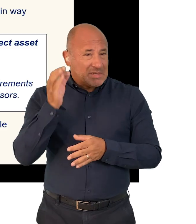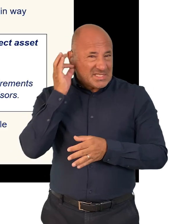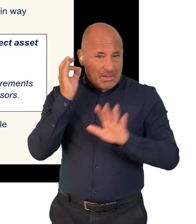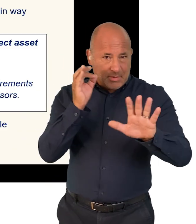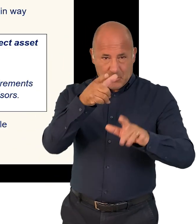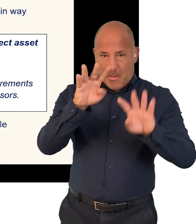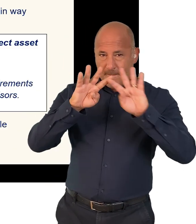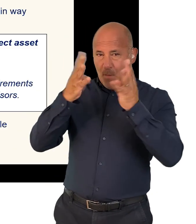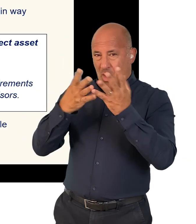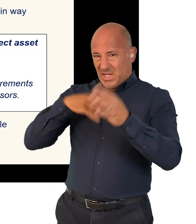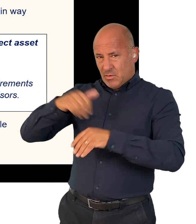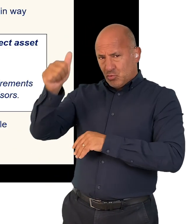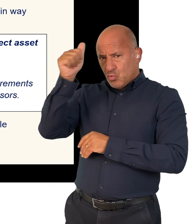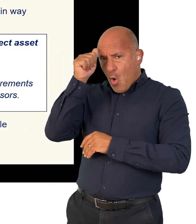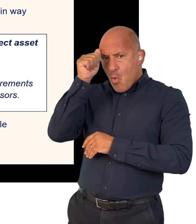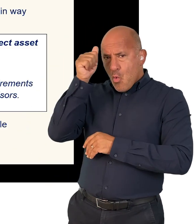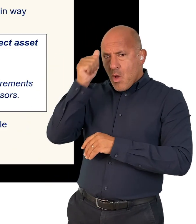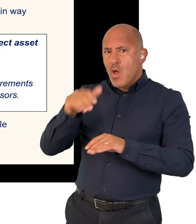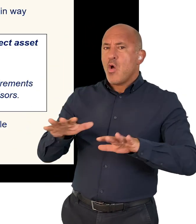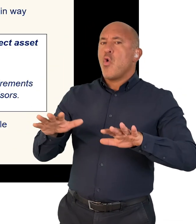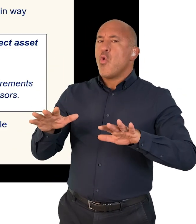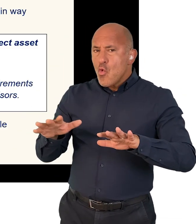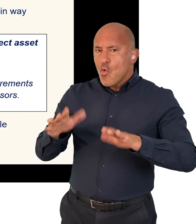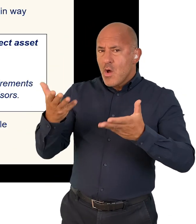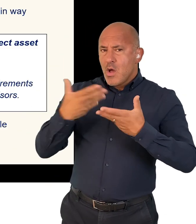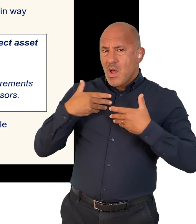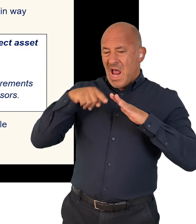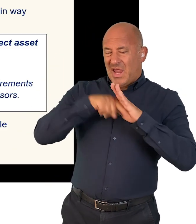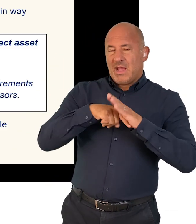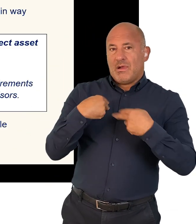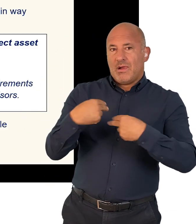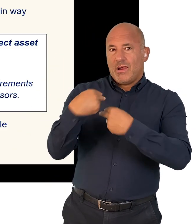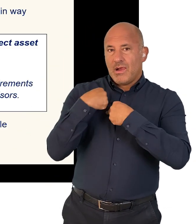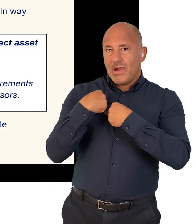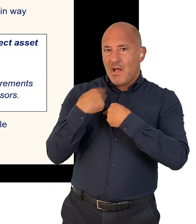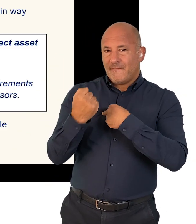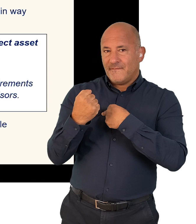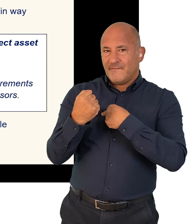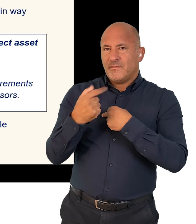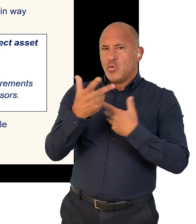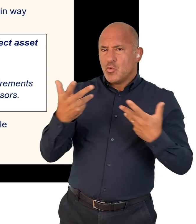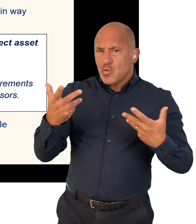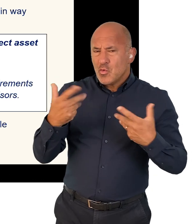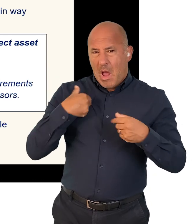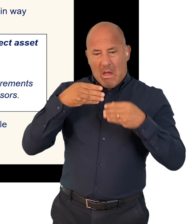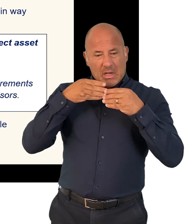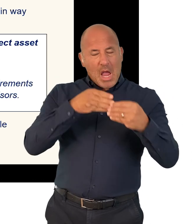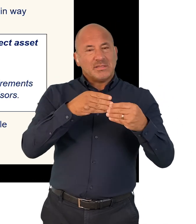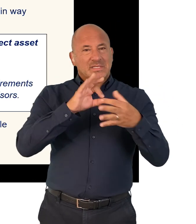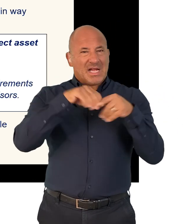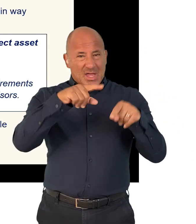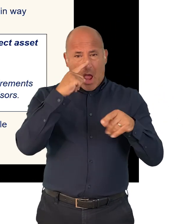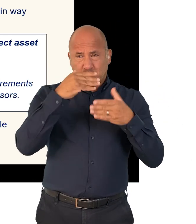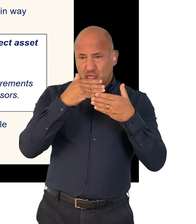be sure your board is aware of the implications of giving Arts Council England a legal charge. You can share our guidance on security with